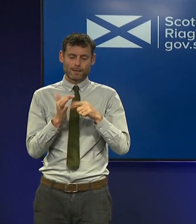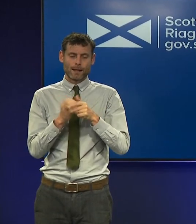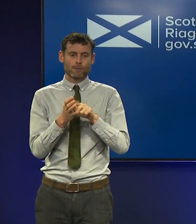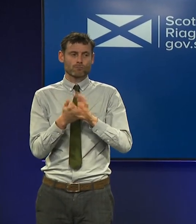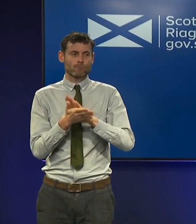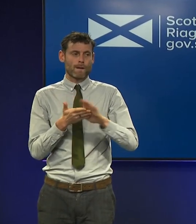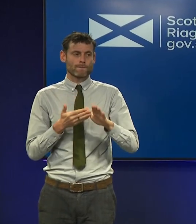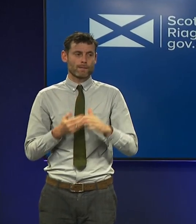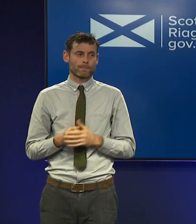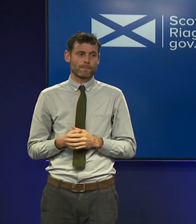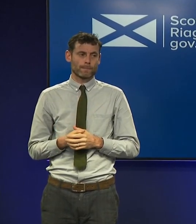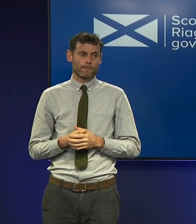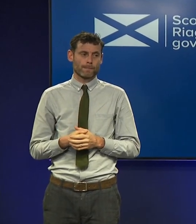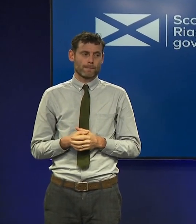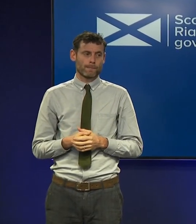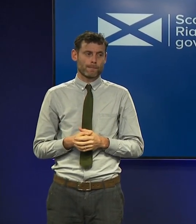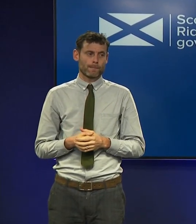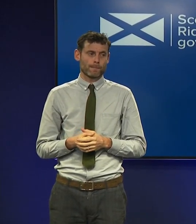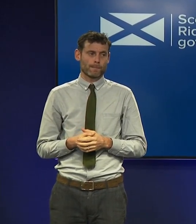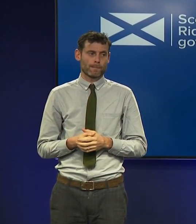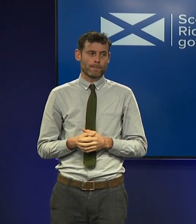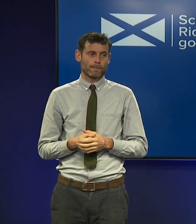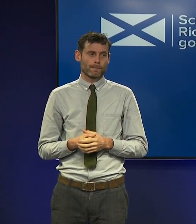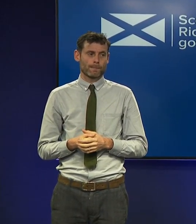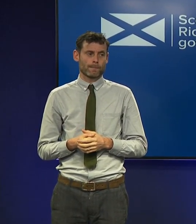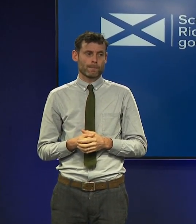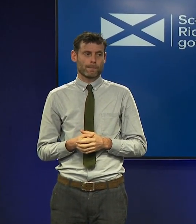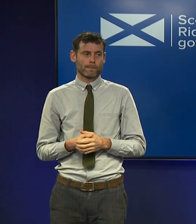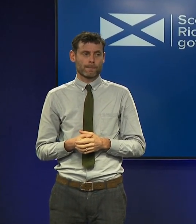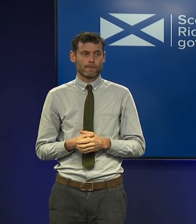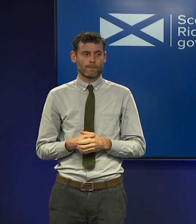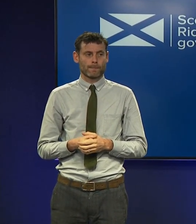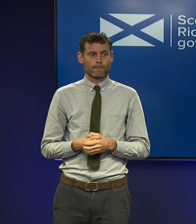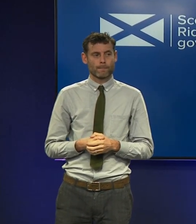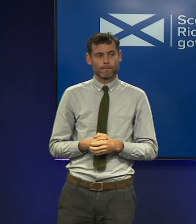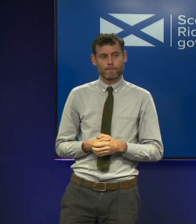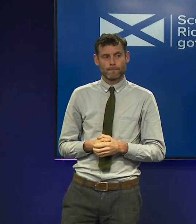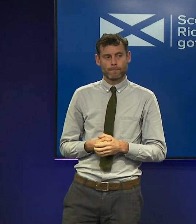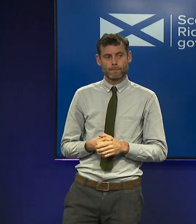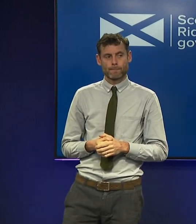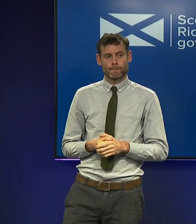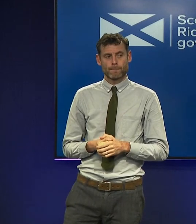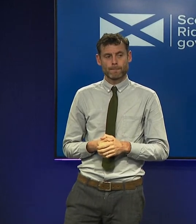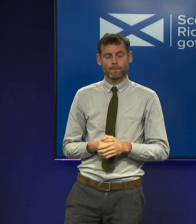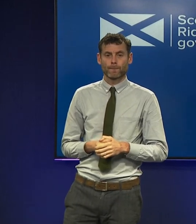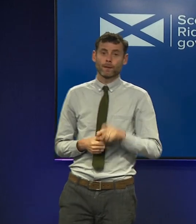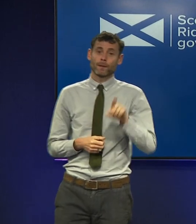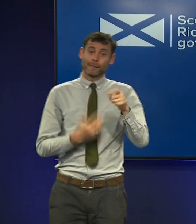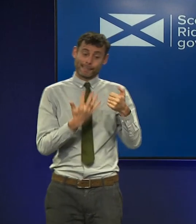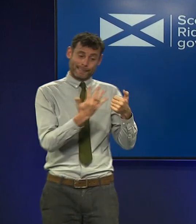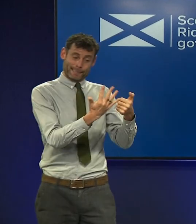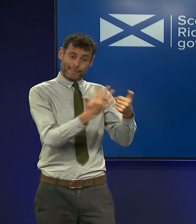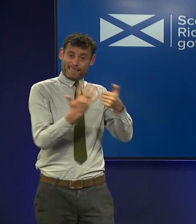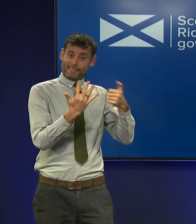Thank you, First Minister. A couple of things. Can I check how many of these six cases are known to each other?